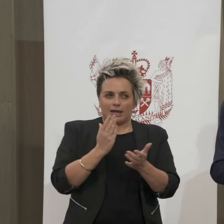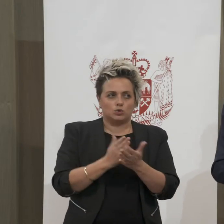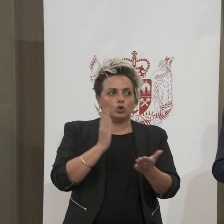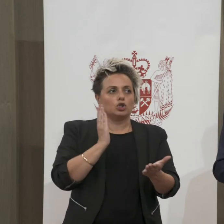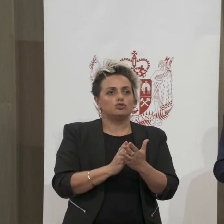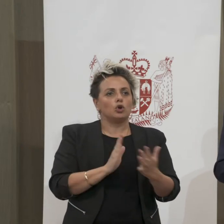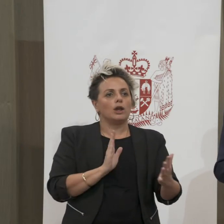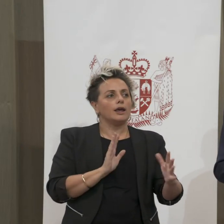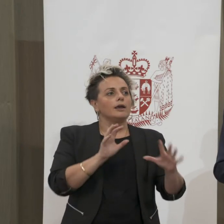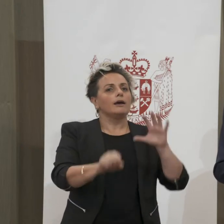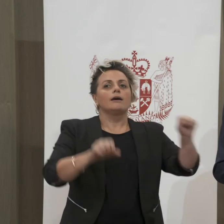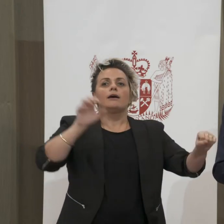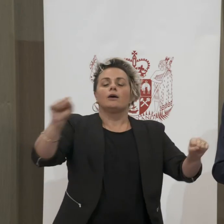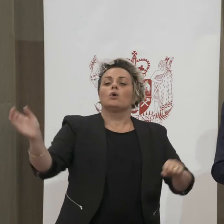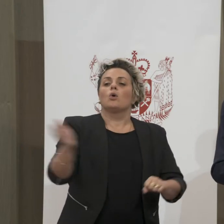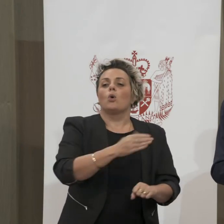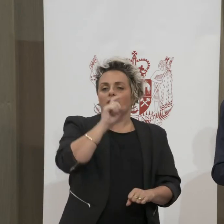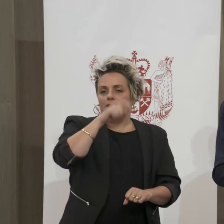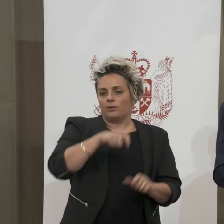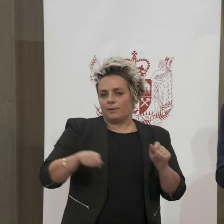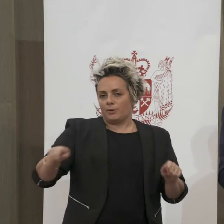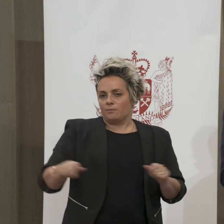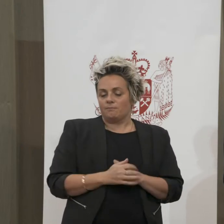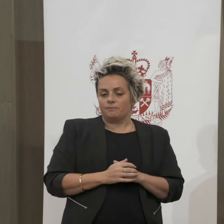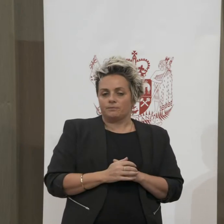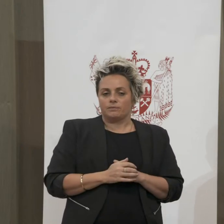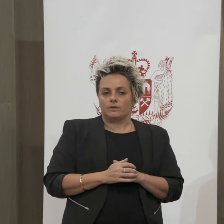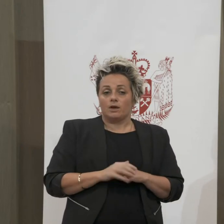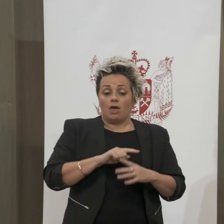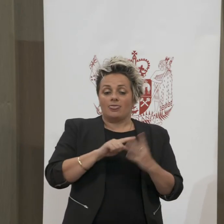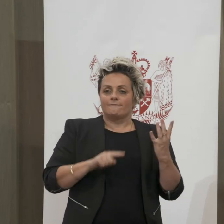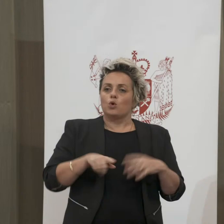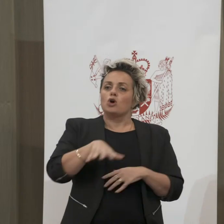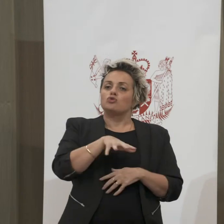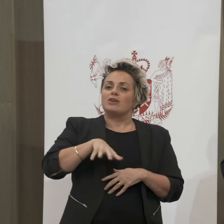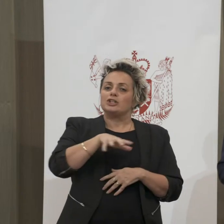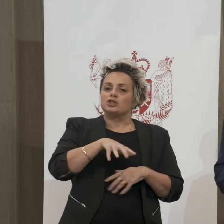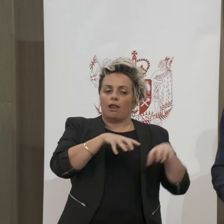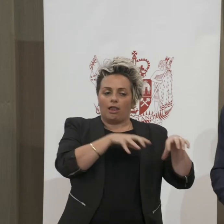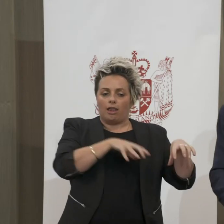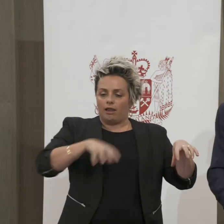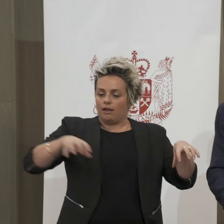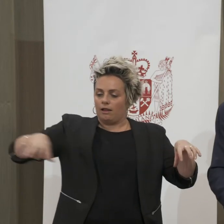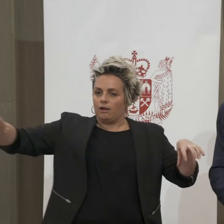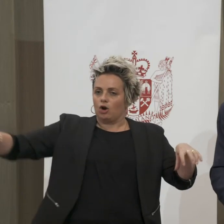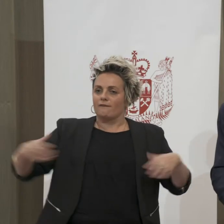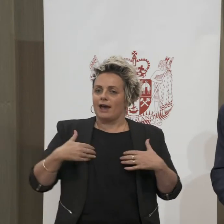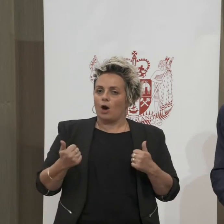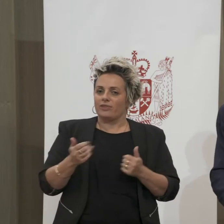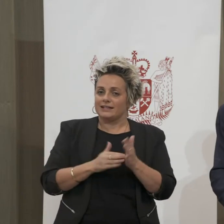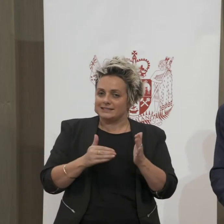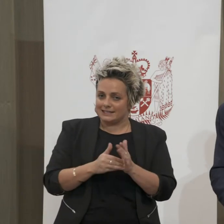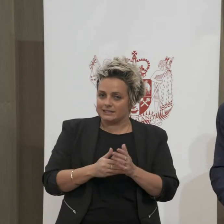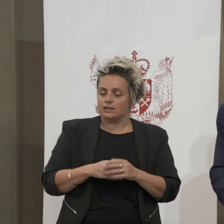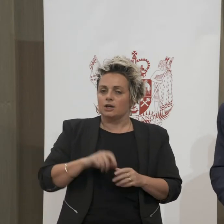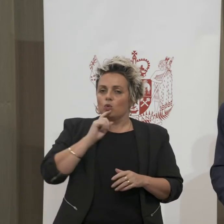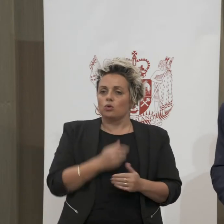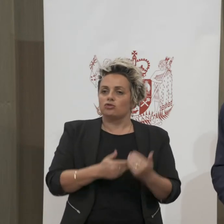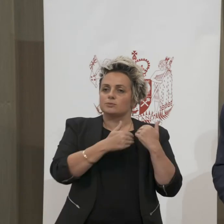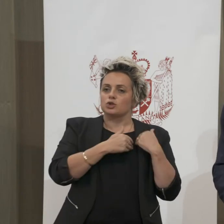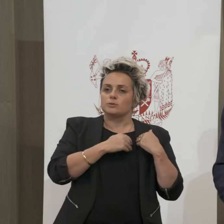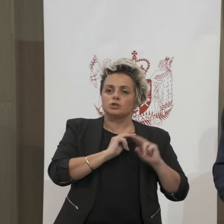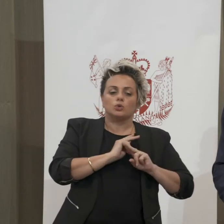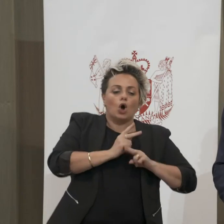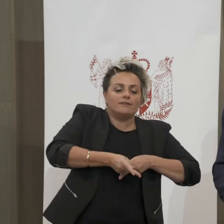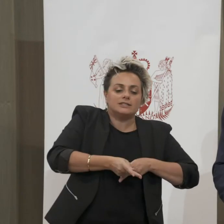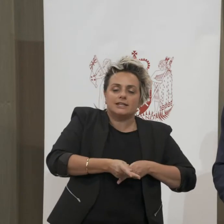the needs of all New Zealanders. Each of the four regional divisions of Health NZ will be responsible for overseeing